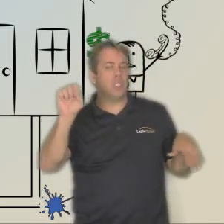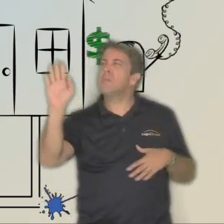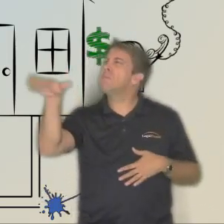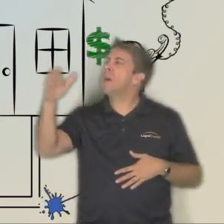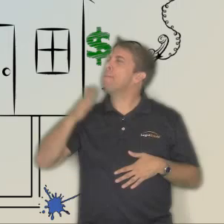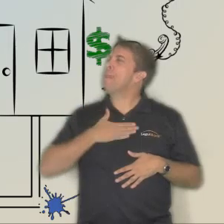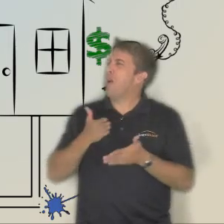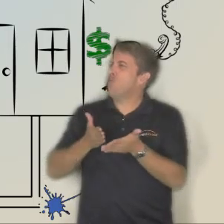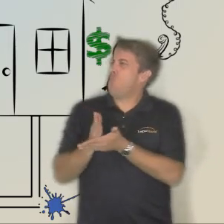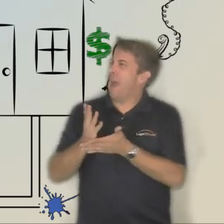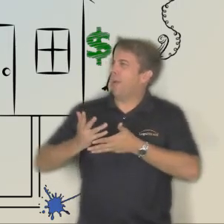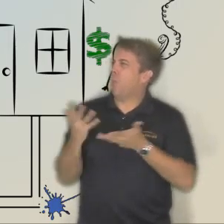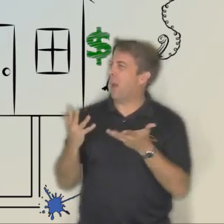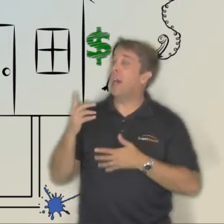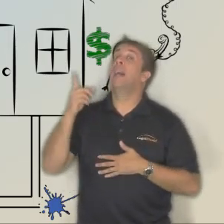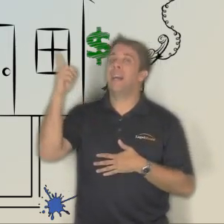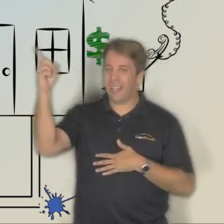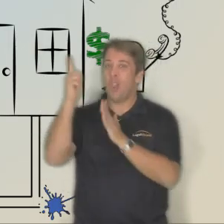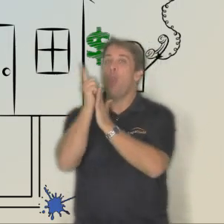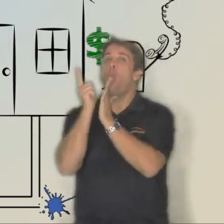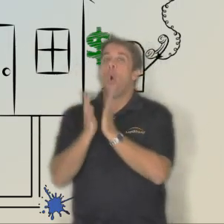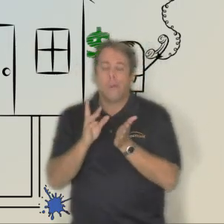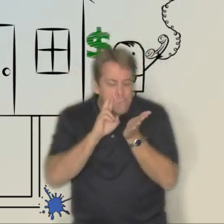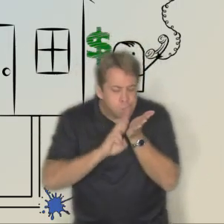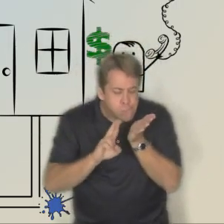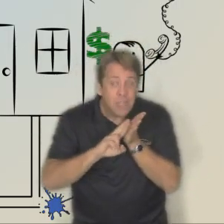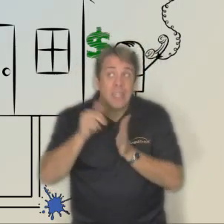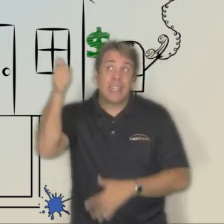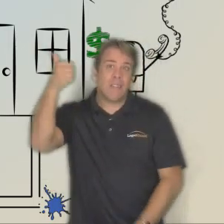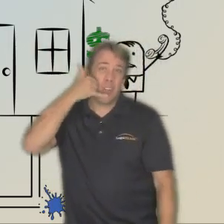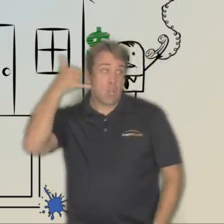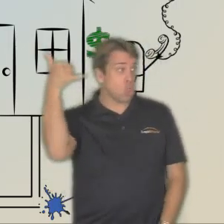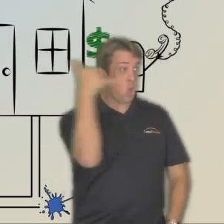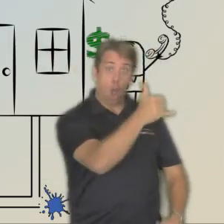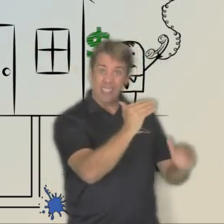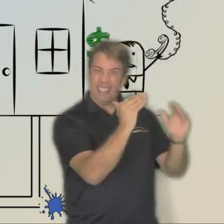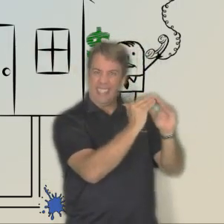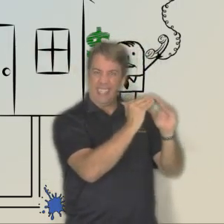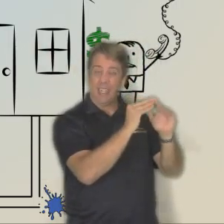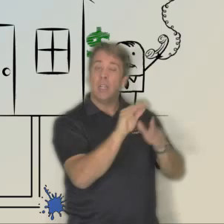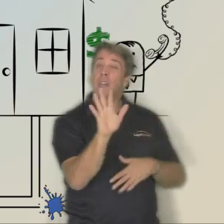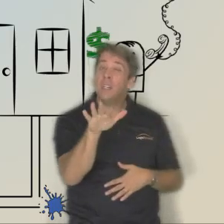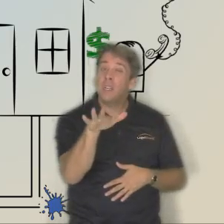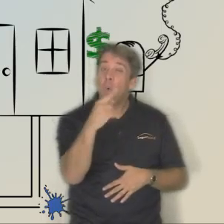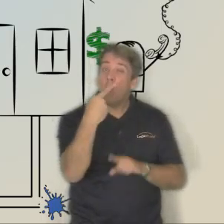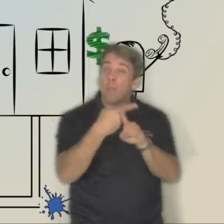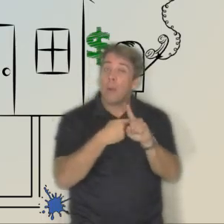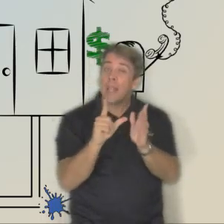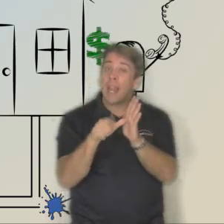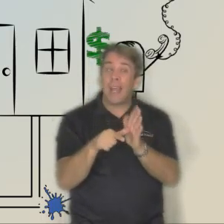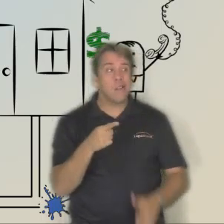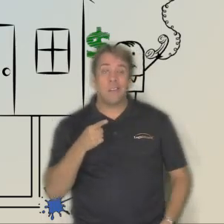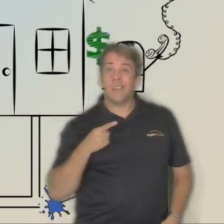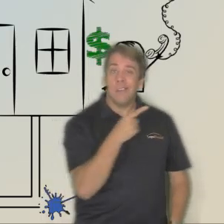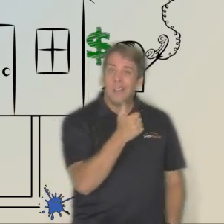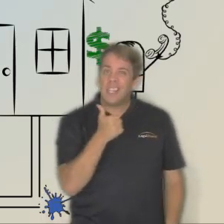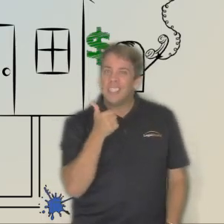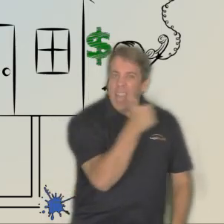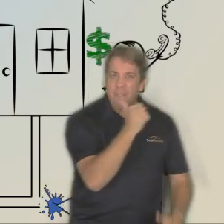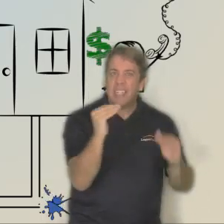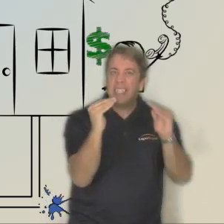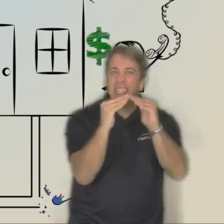provider attorney and asked what his rights were. They did a little research, made a call to the city, and in 30 days, the